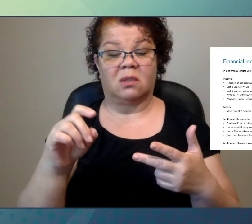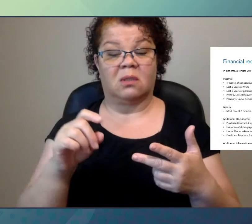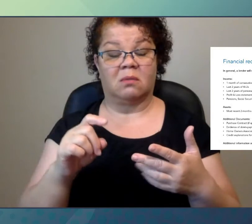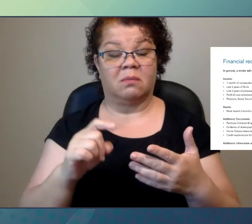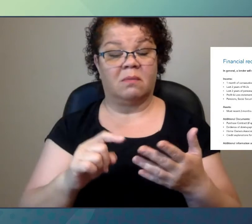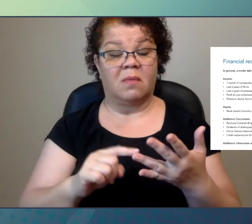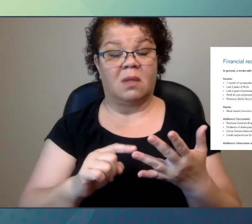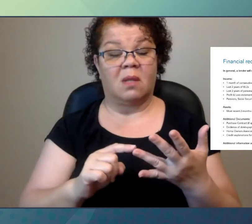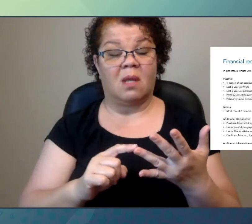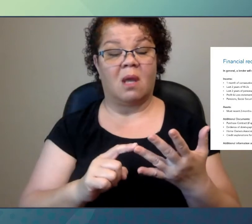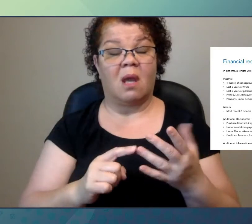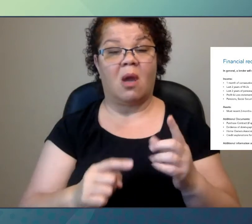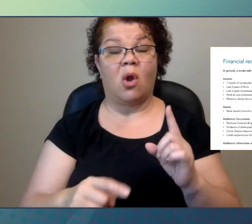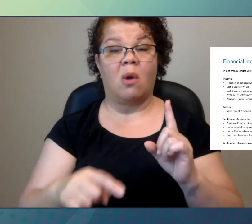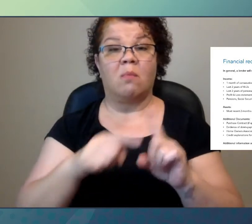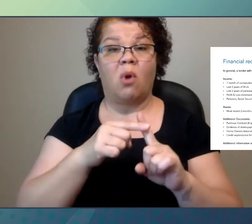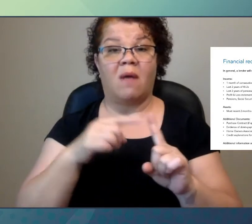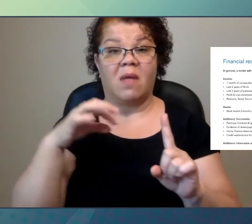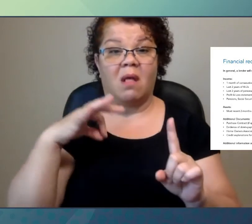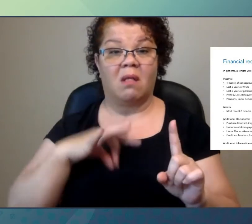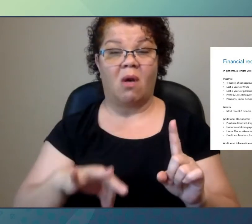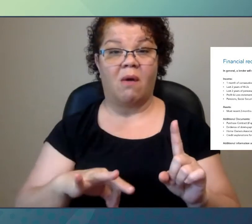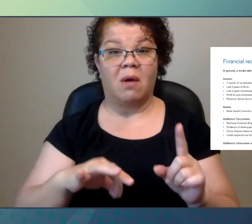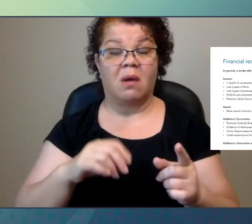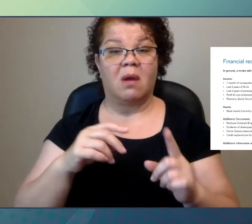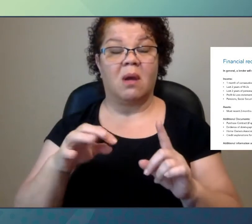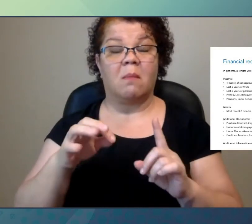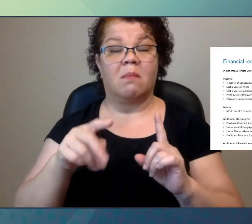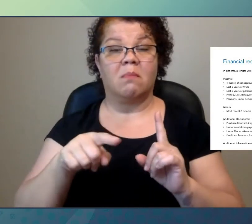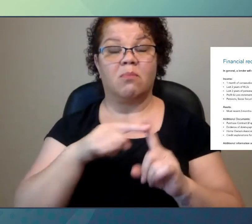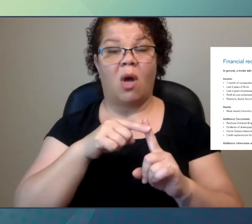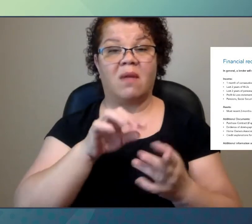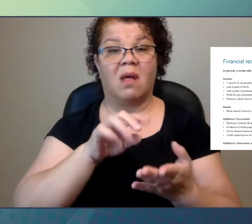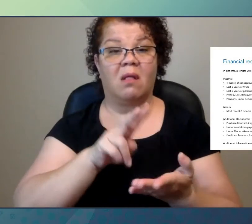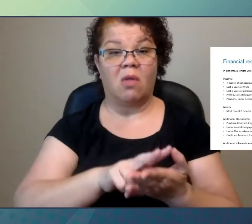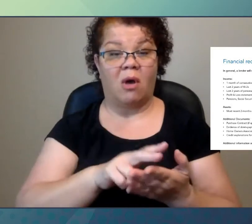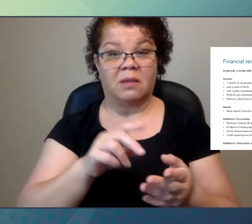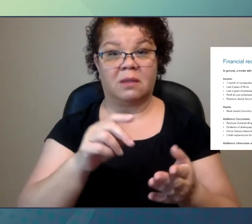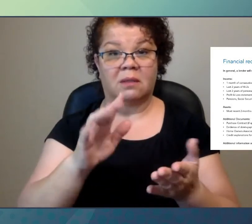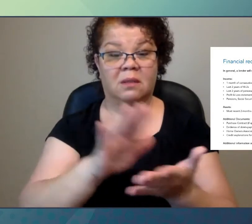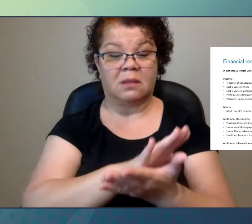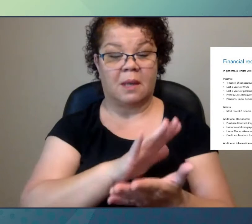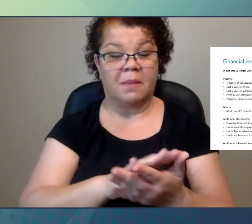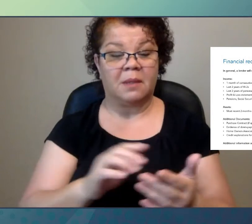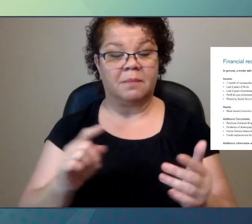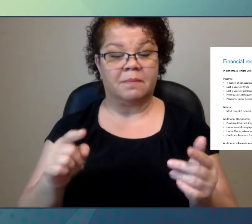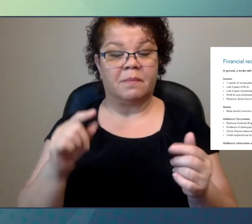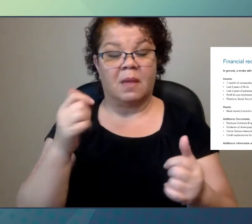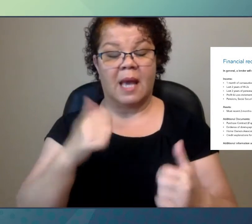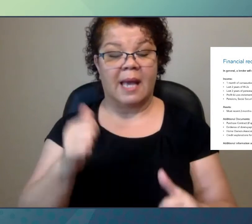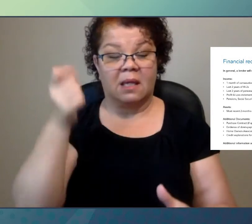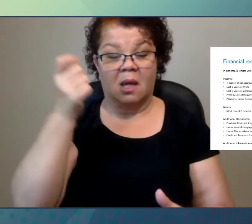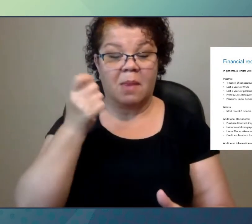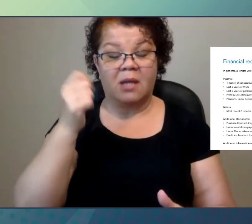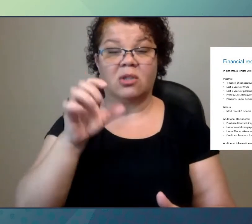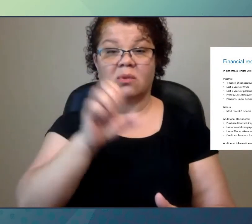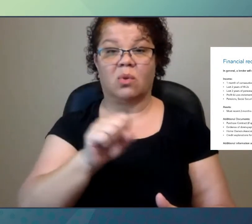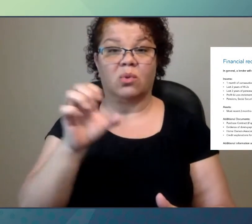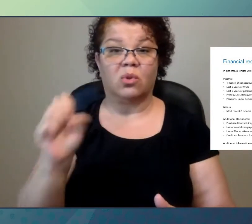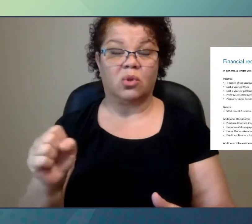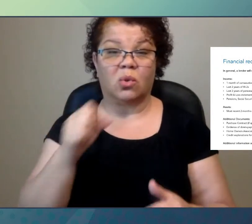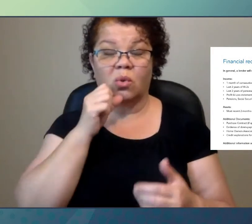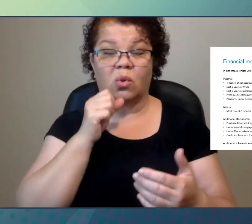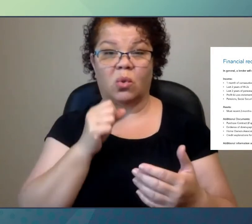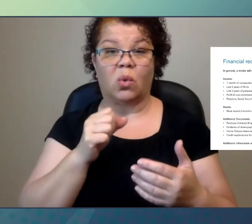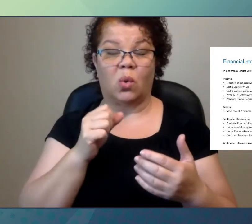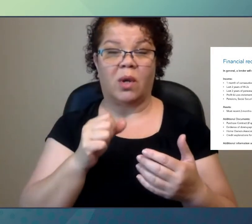and loss statements if you're self-employed, and any pension or social security award letters if you receive it.